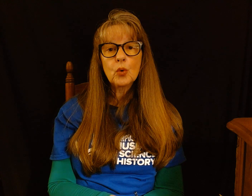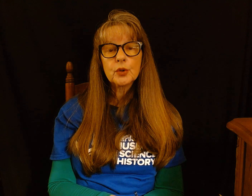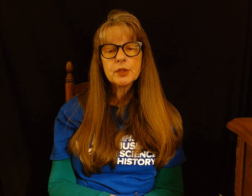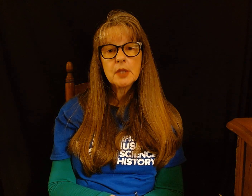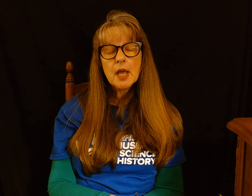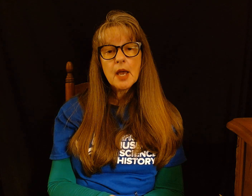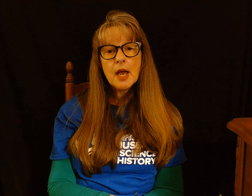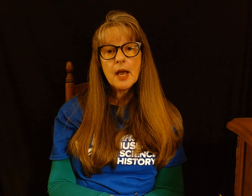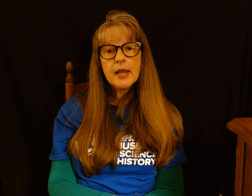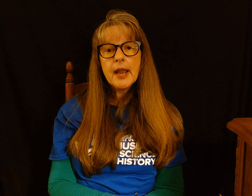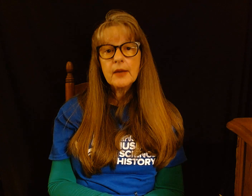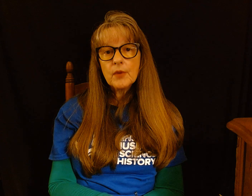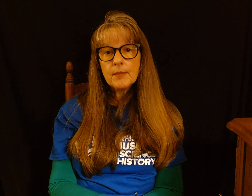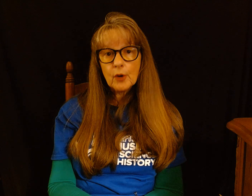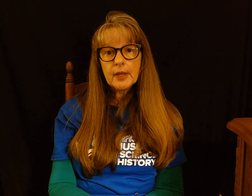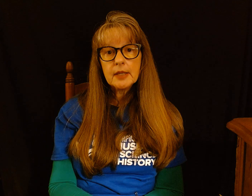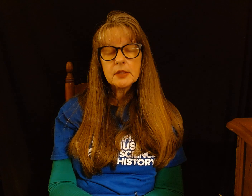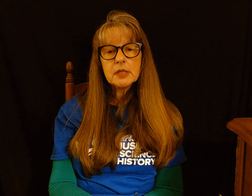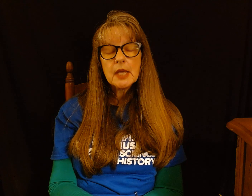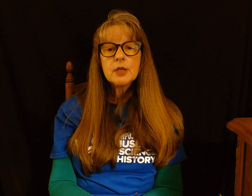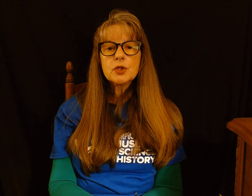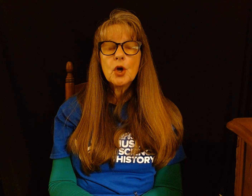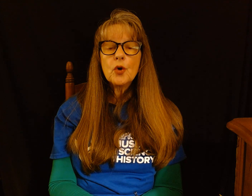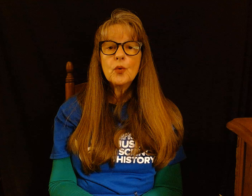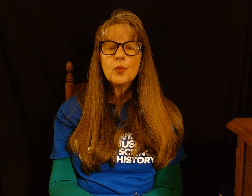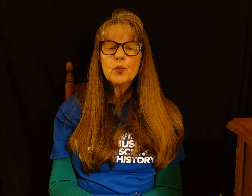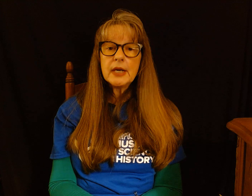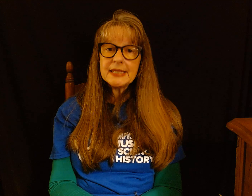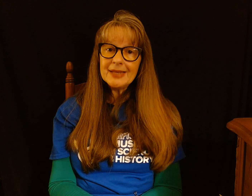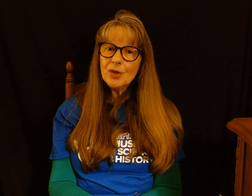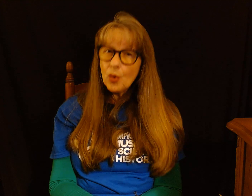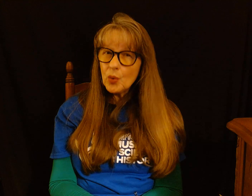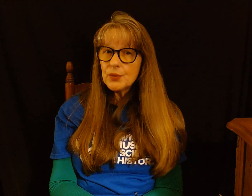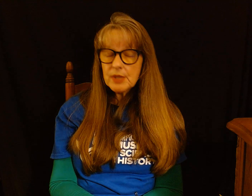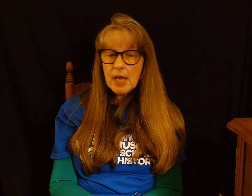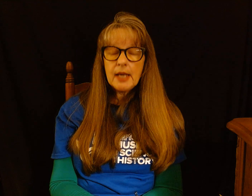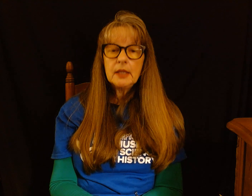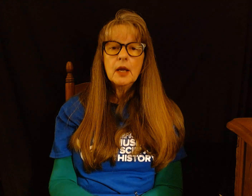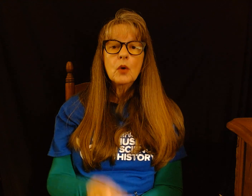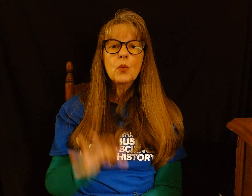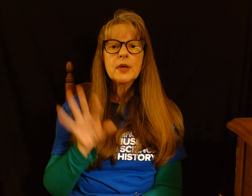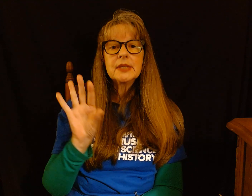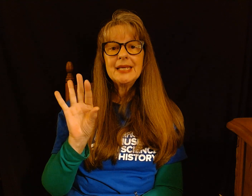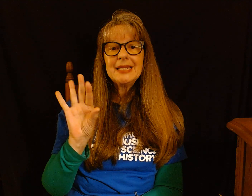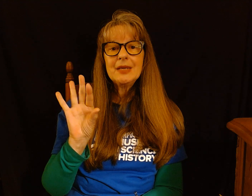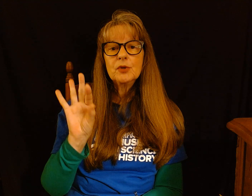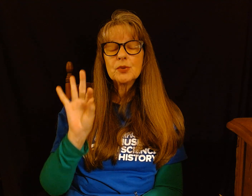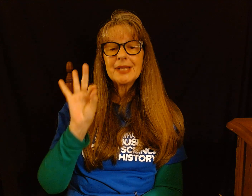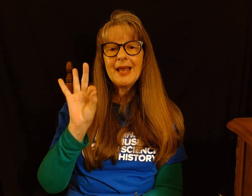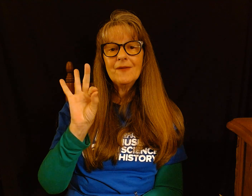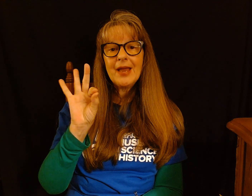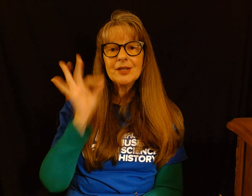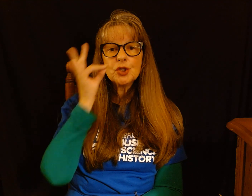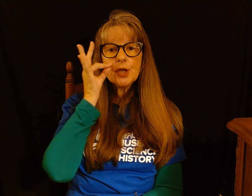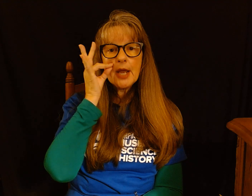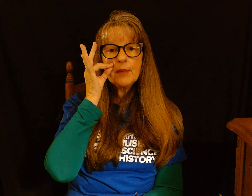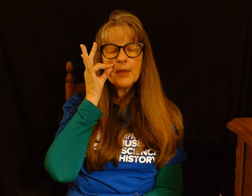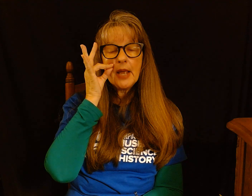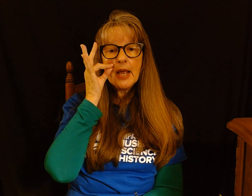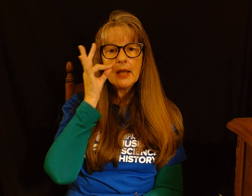course, Native Americans. So, like I said, the old sign was Indian, which was an F hand shape, and